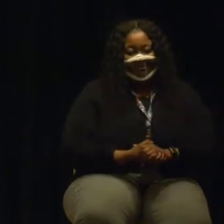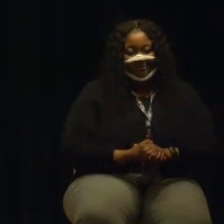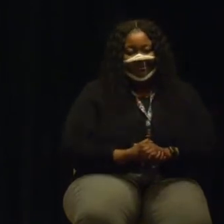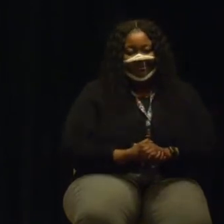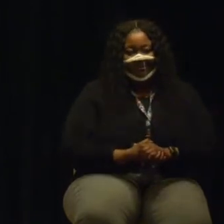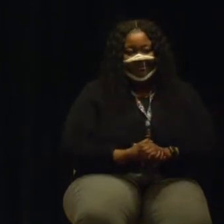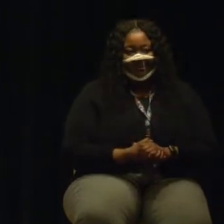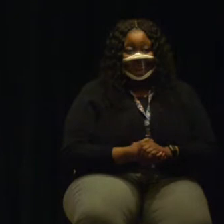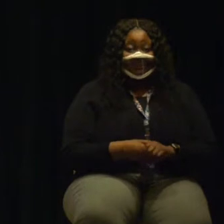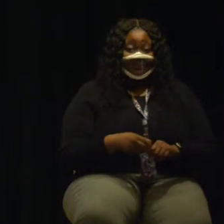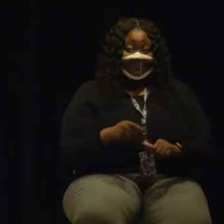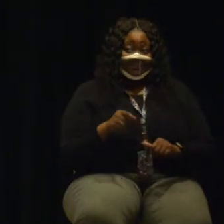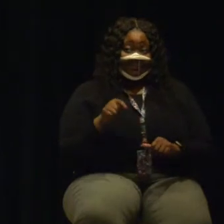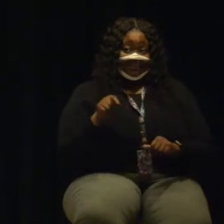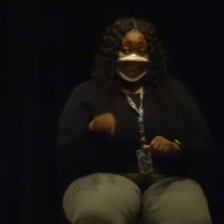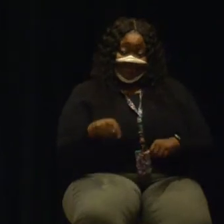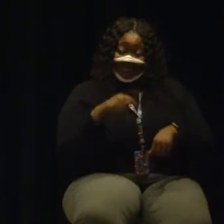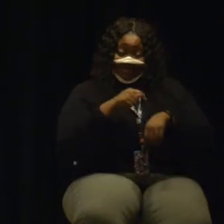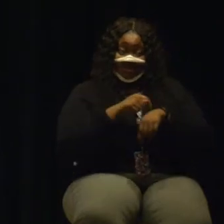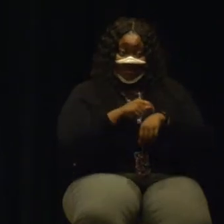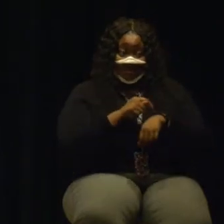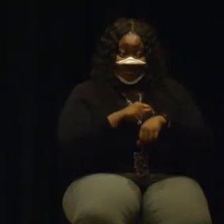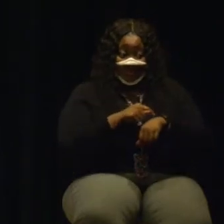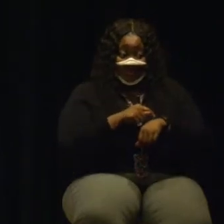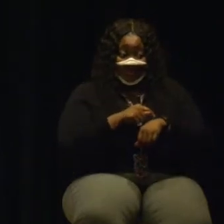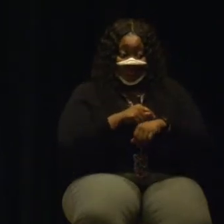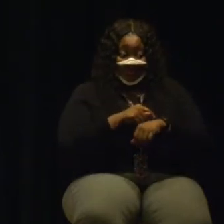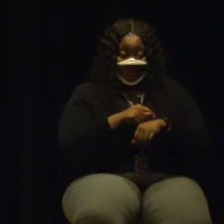time, we joke about it, but the truth is, at that time, all of this